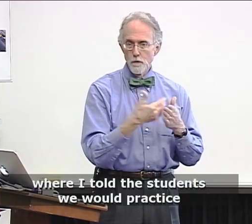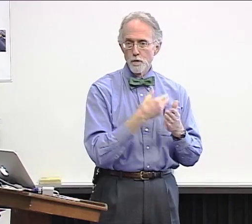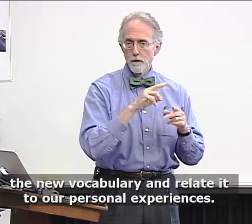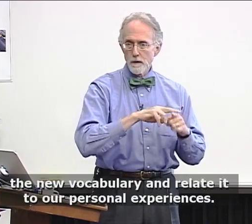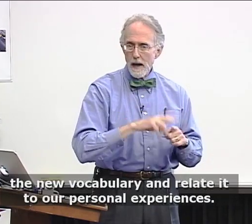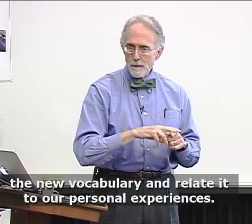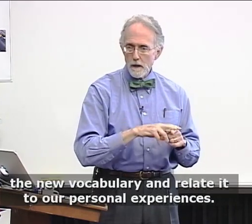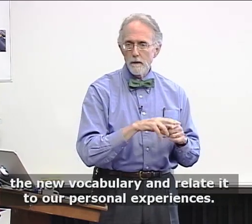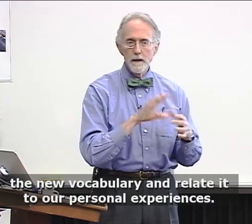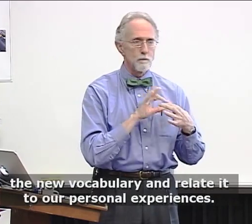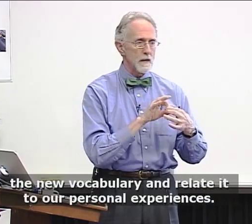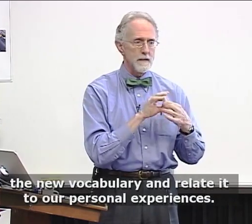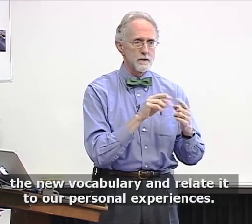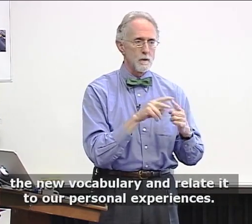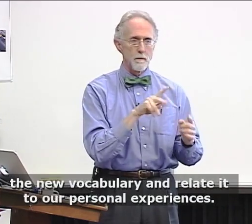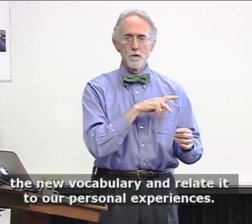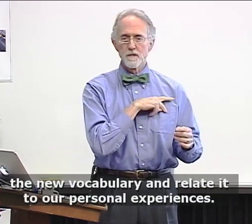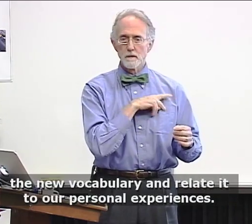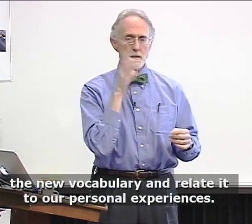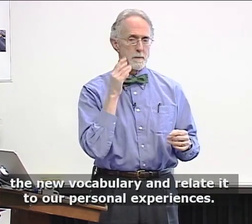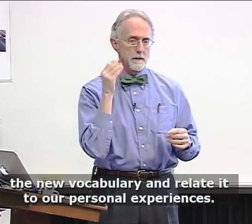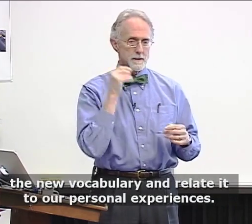new vocabulary and relate it to our personal experiences.